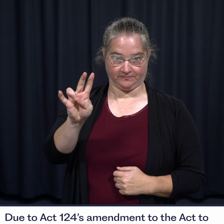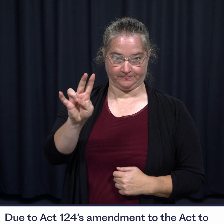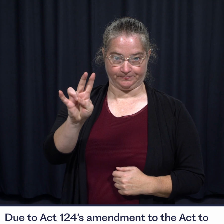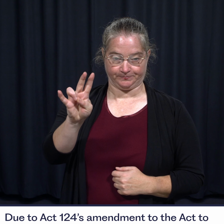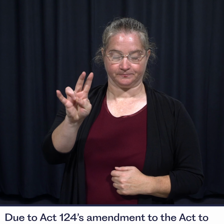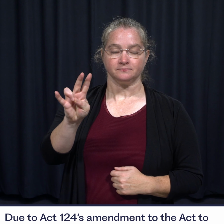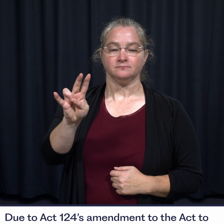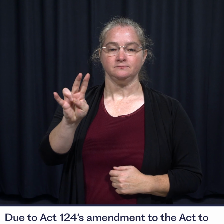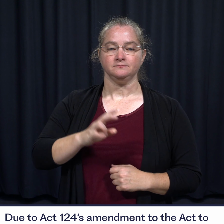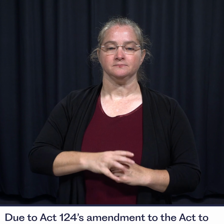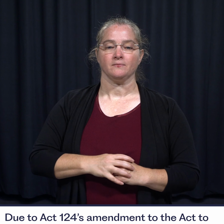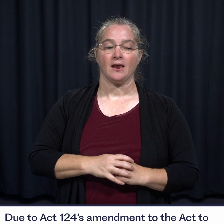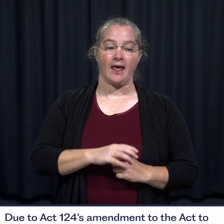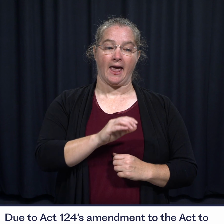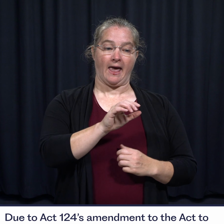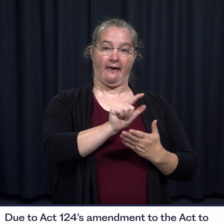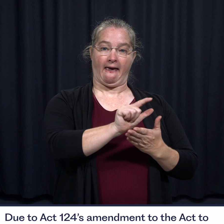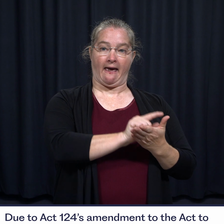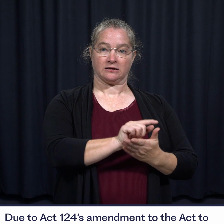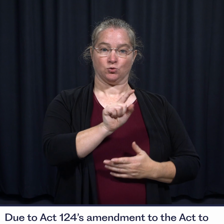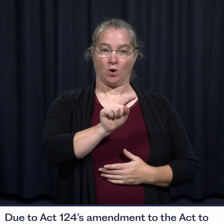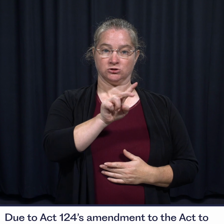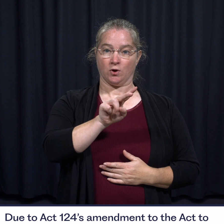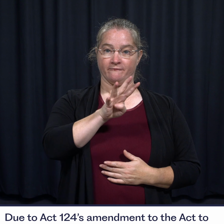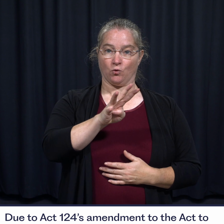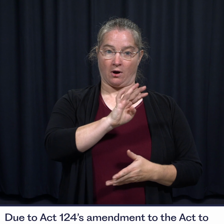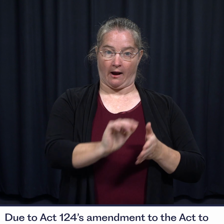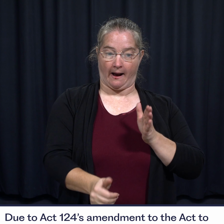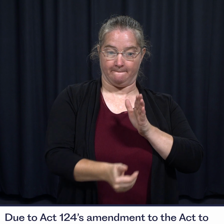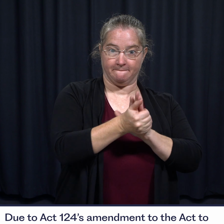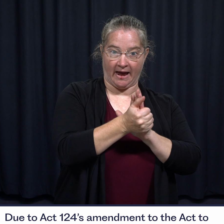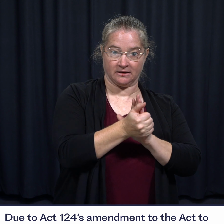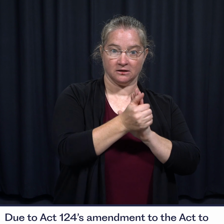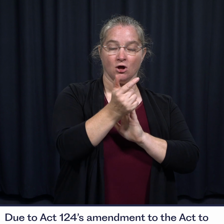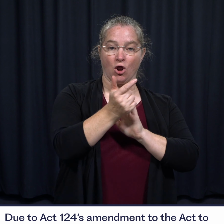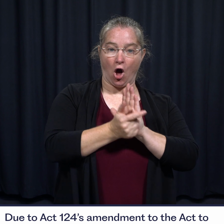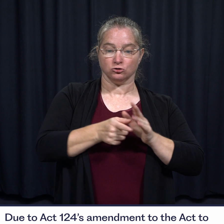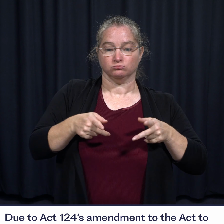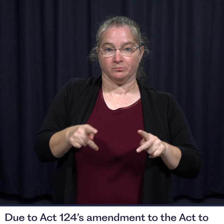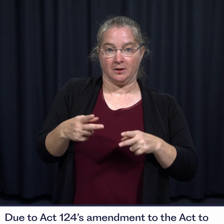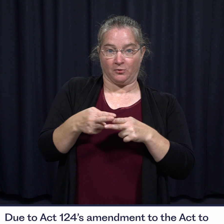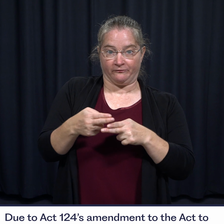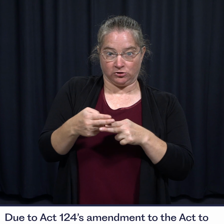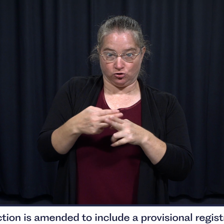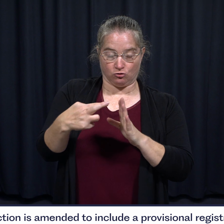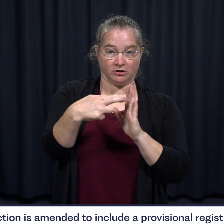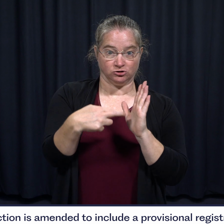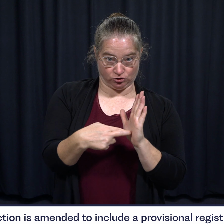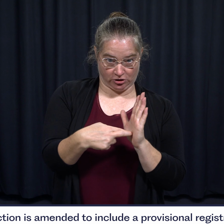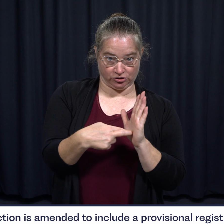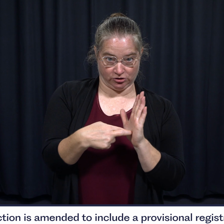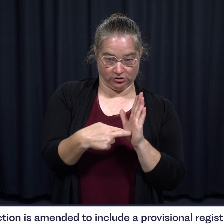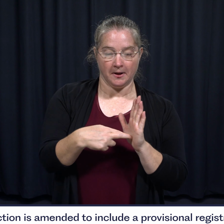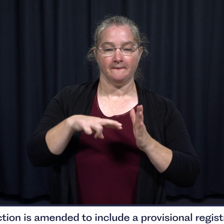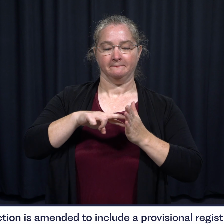Due to Act 124's amendment to the Act to allow for provisional registration, this section is